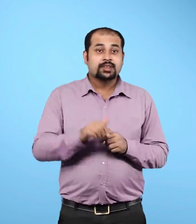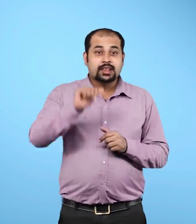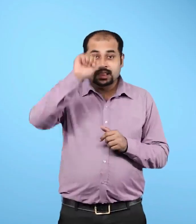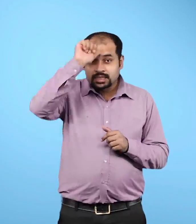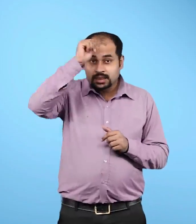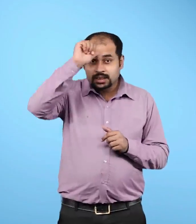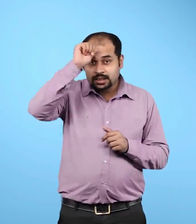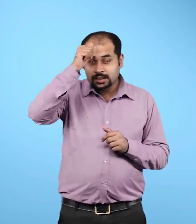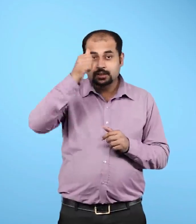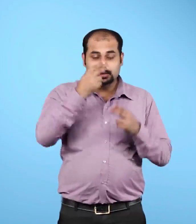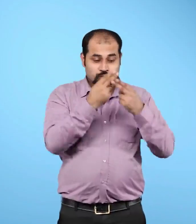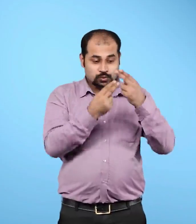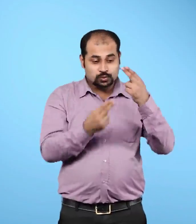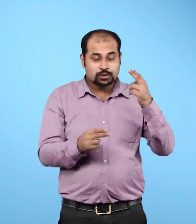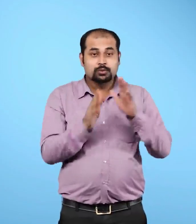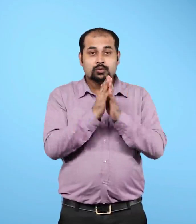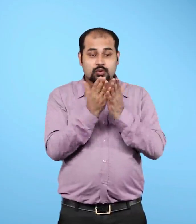and 22 Hindi storybooks.